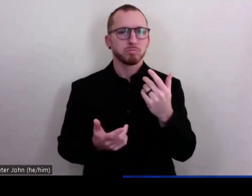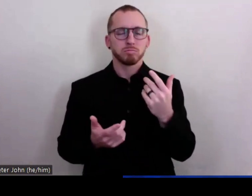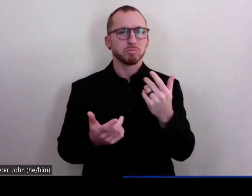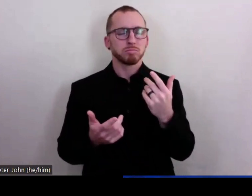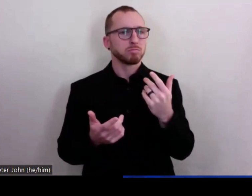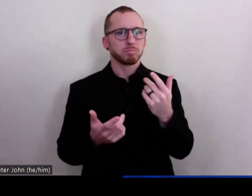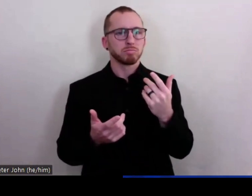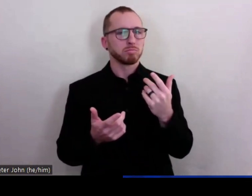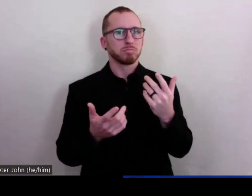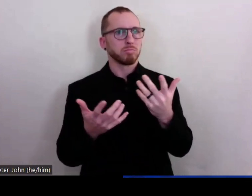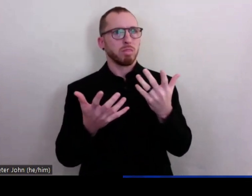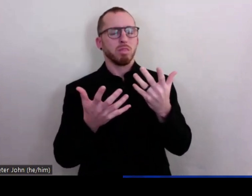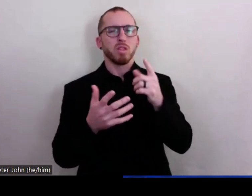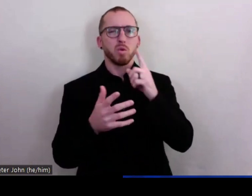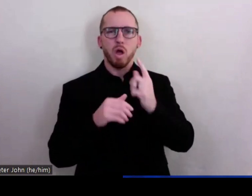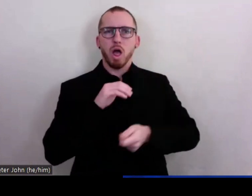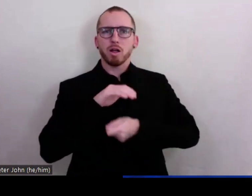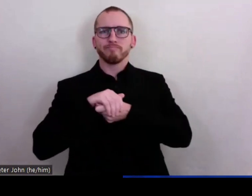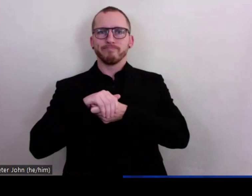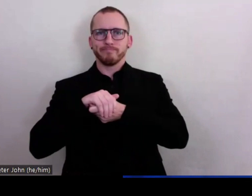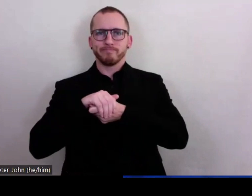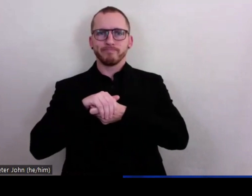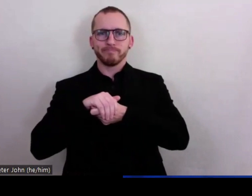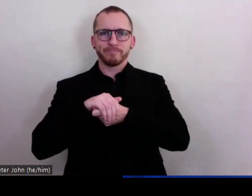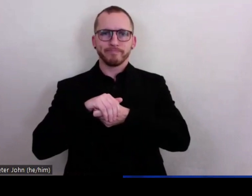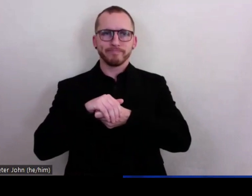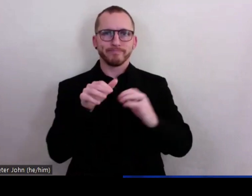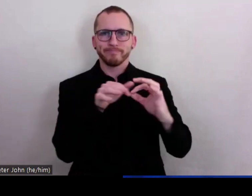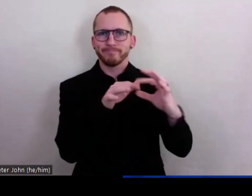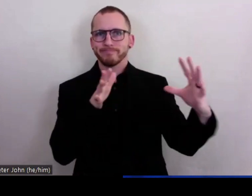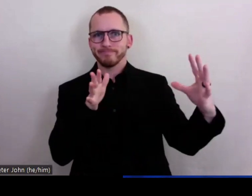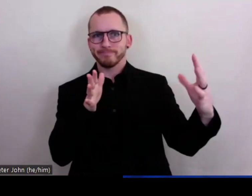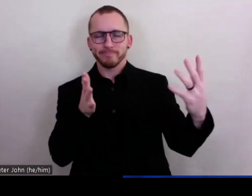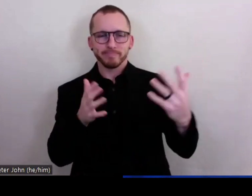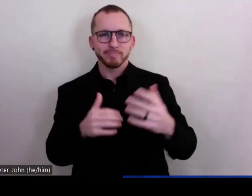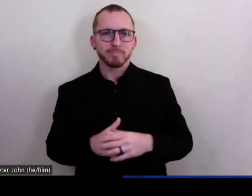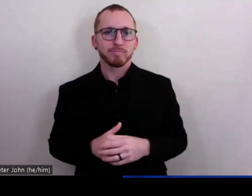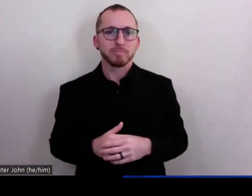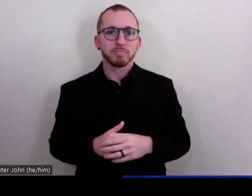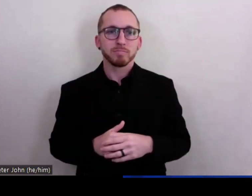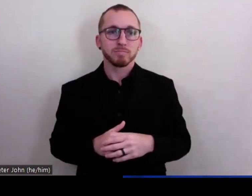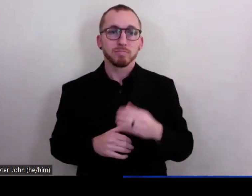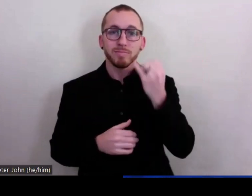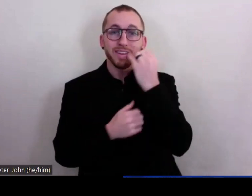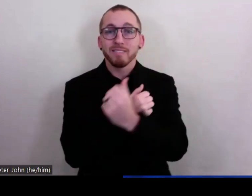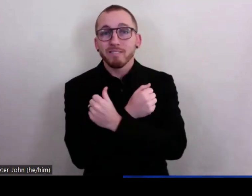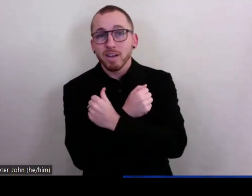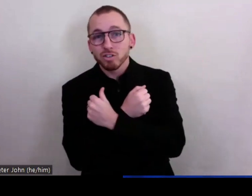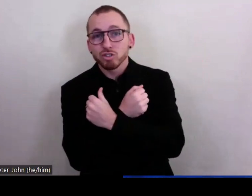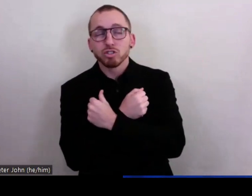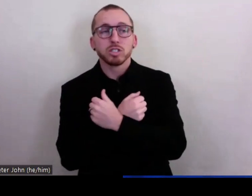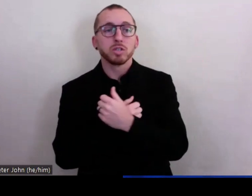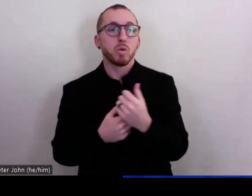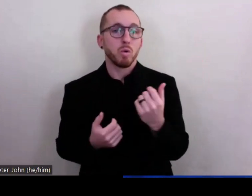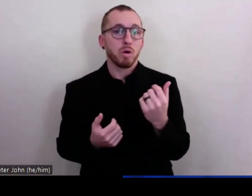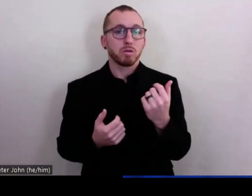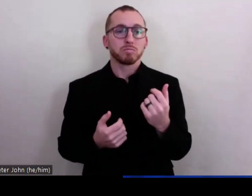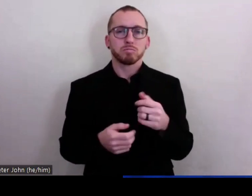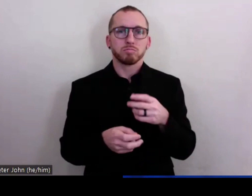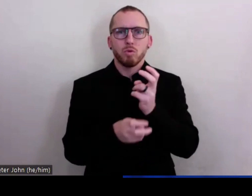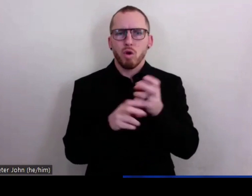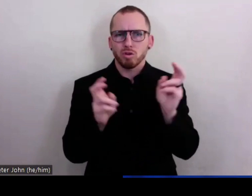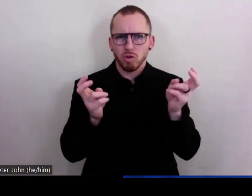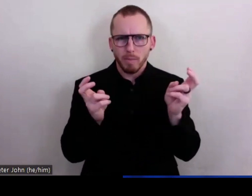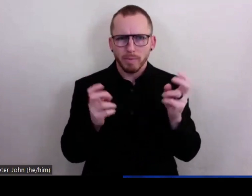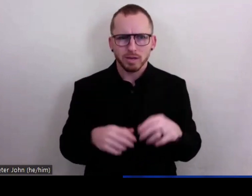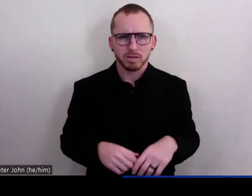and go away. In particular, when there is like affection or hard topics. And just to